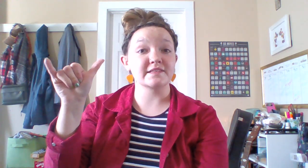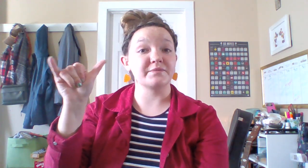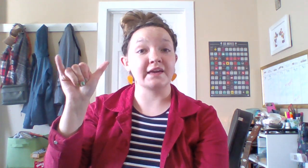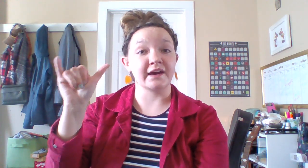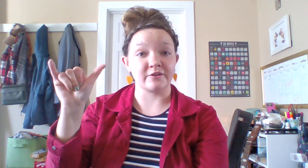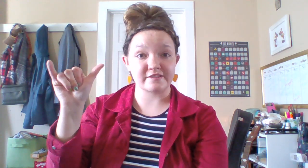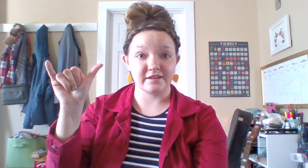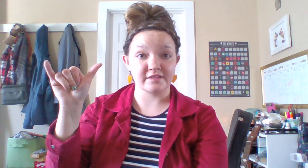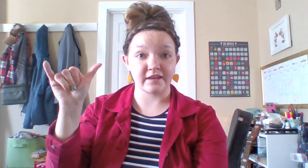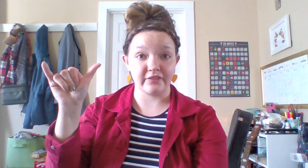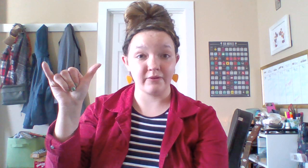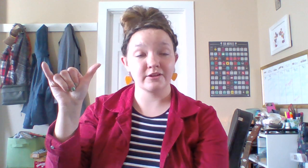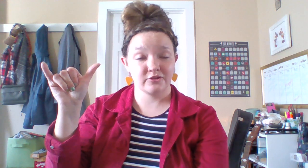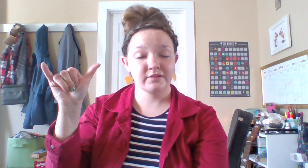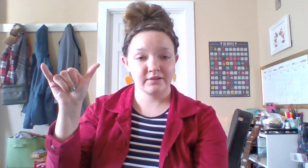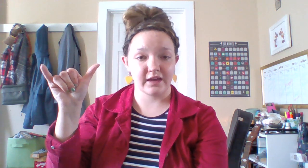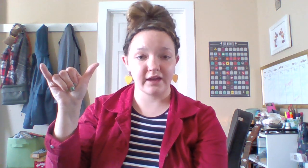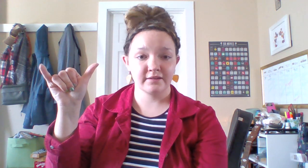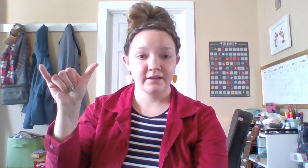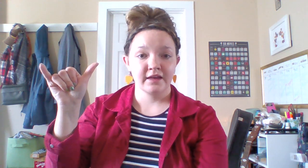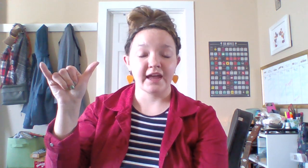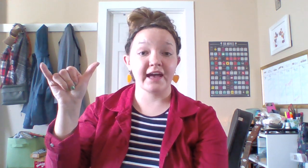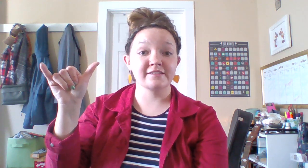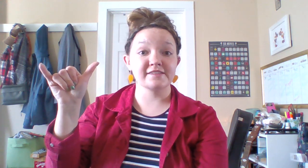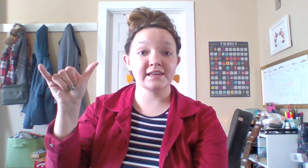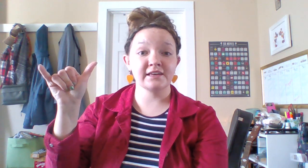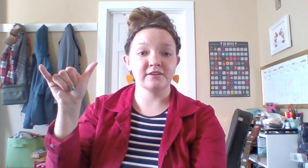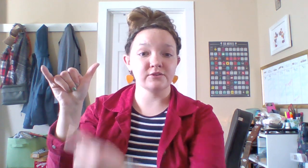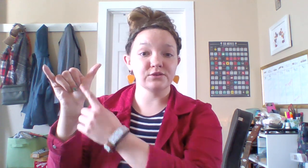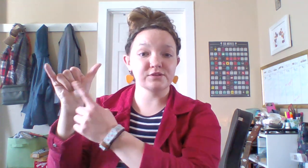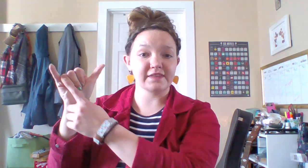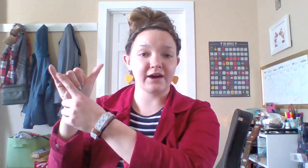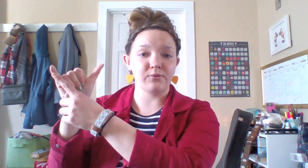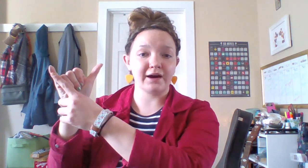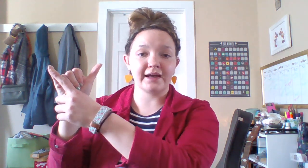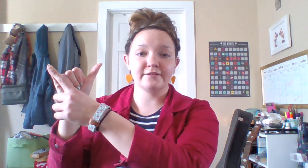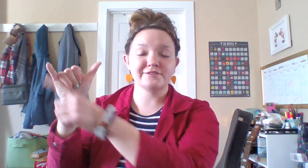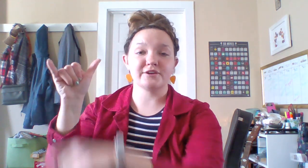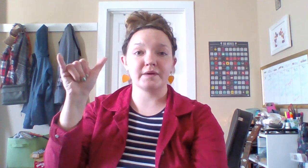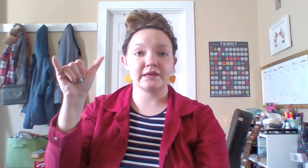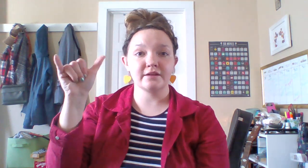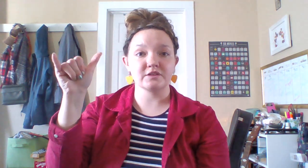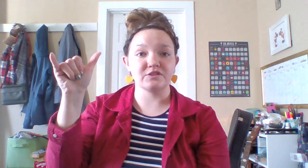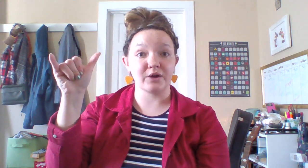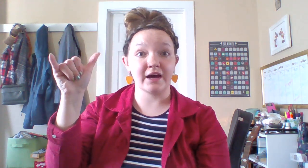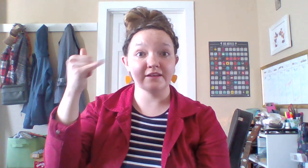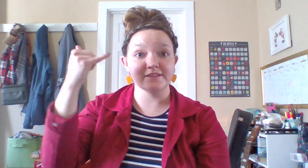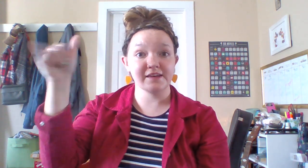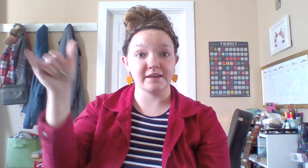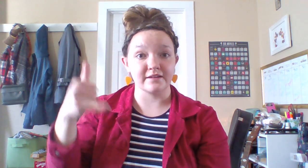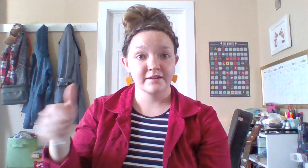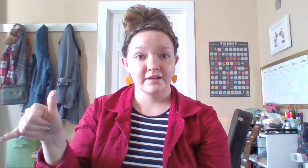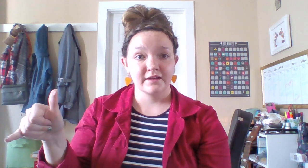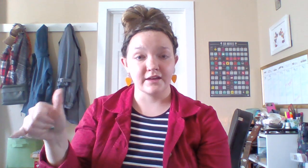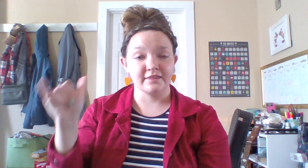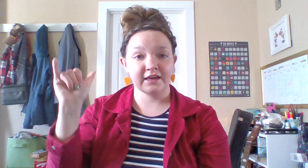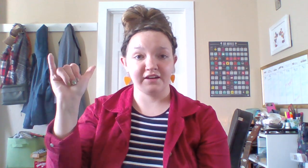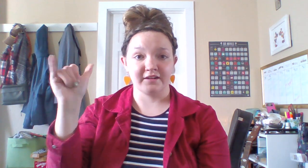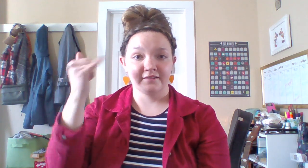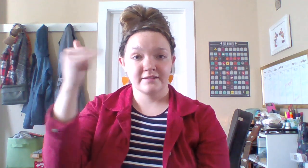something else in sign language, okay? And Z, you use that Y, use your pinky to draw a Z in the air,